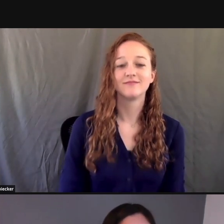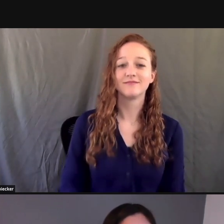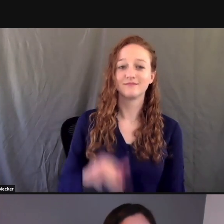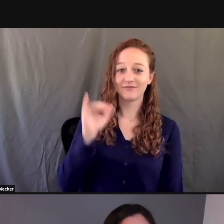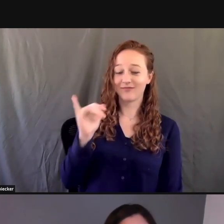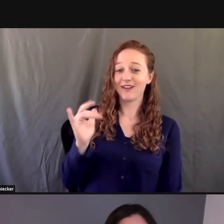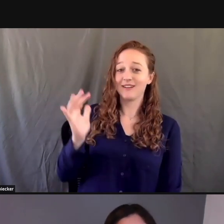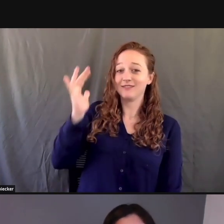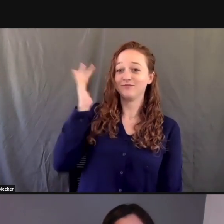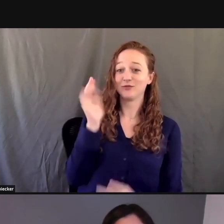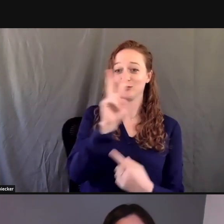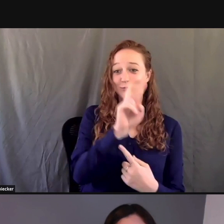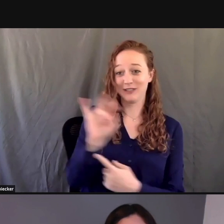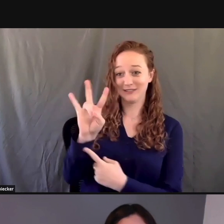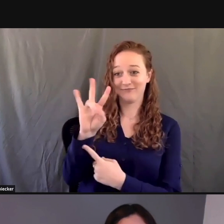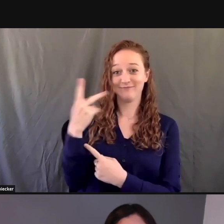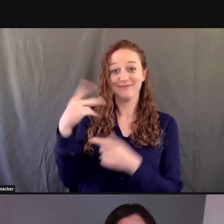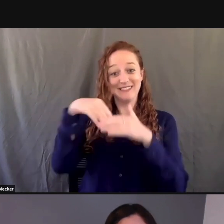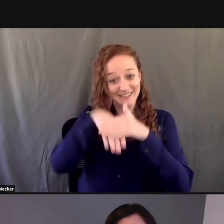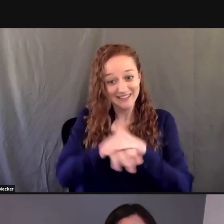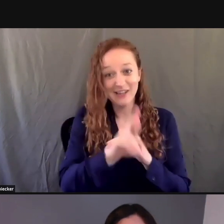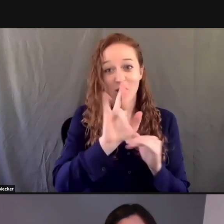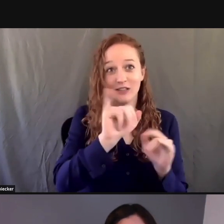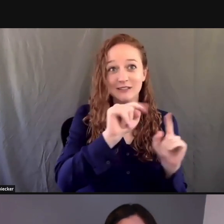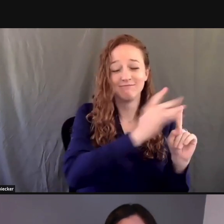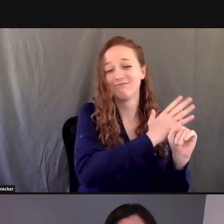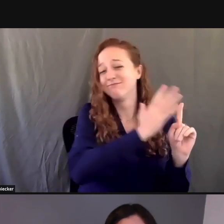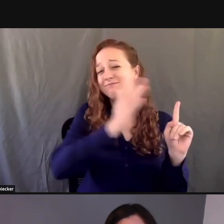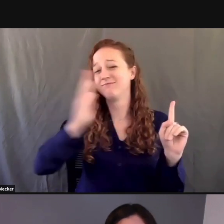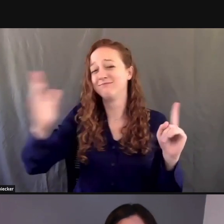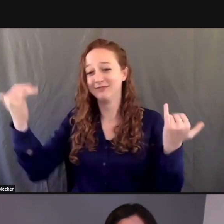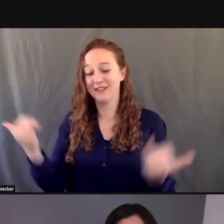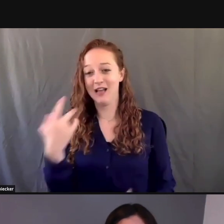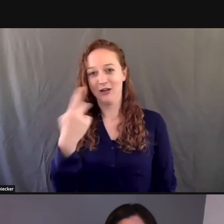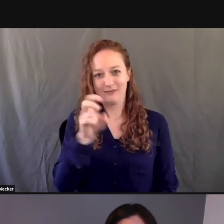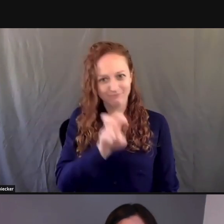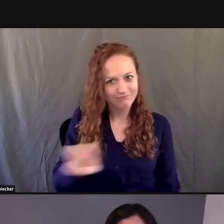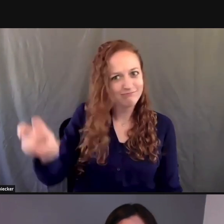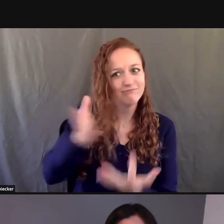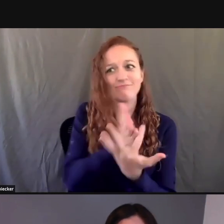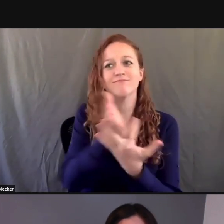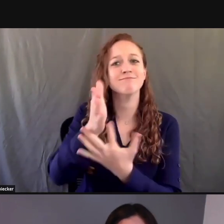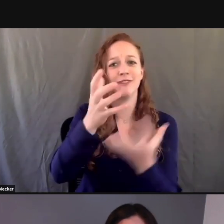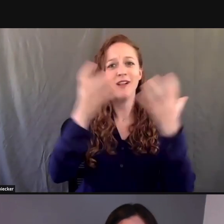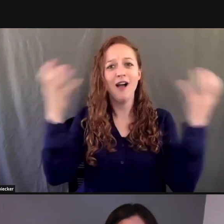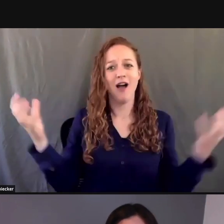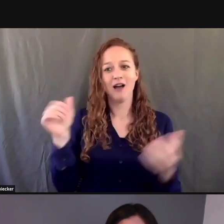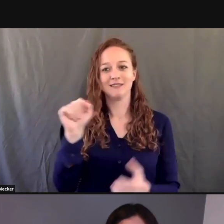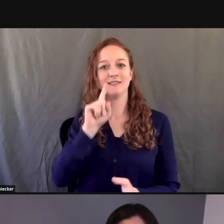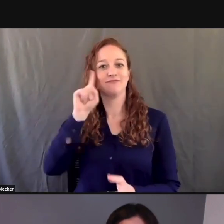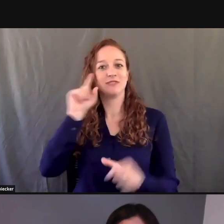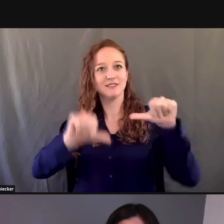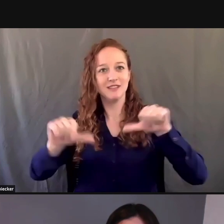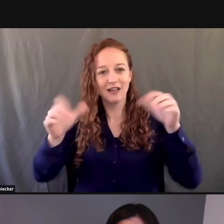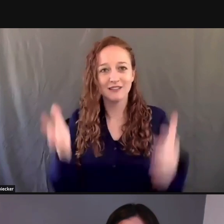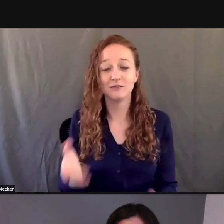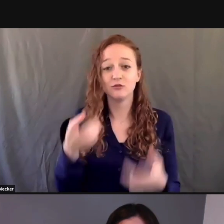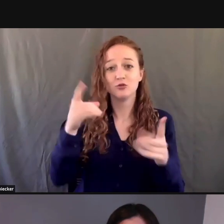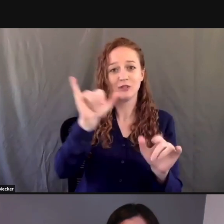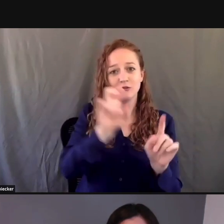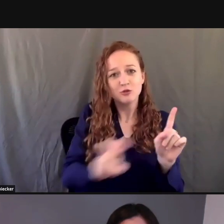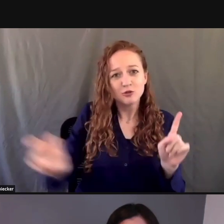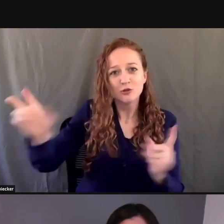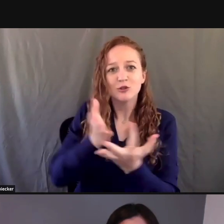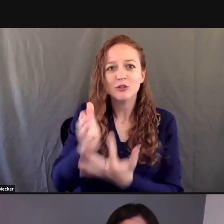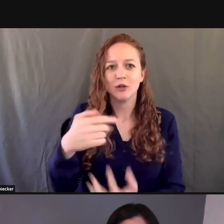the Caicos Islands, Mexico, Denmark, and we'll explain that a little bit soon. Later,